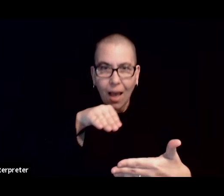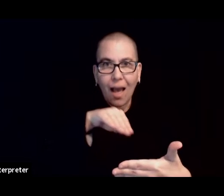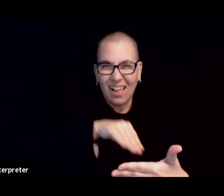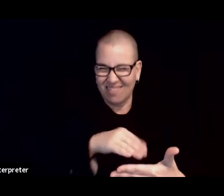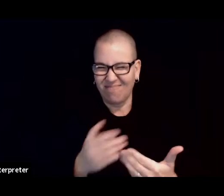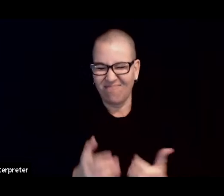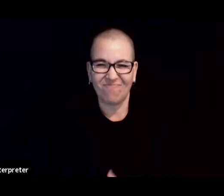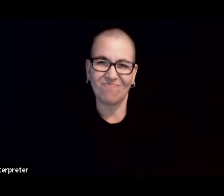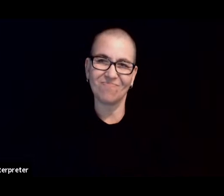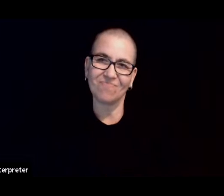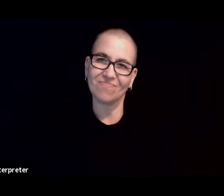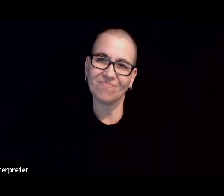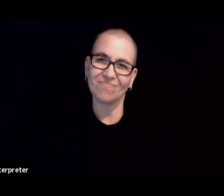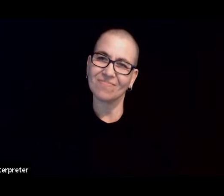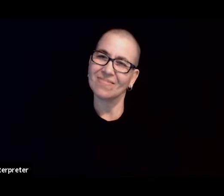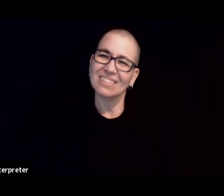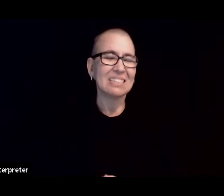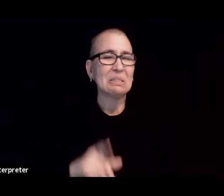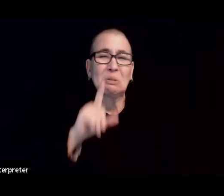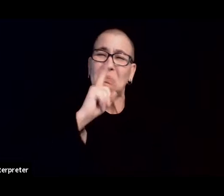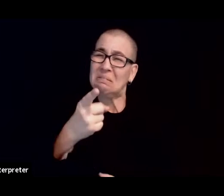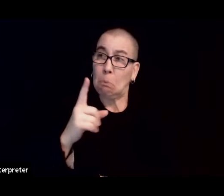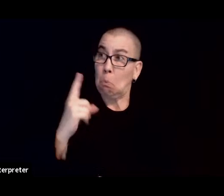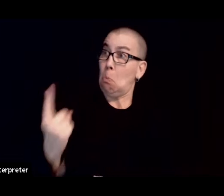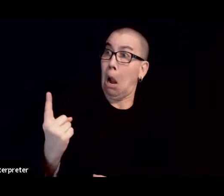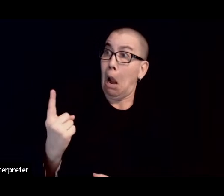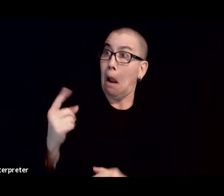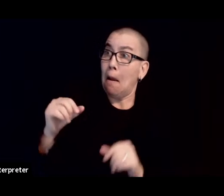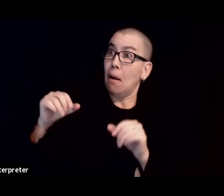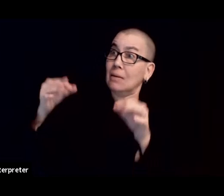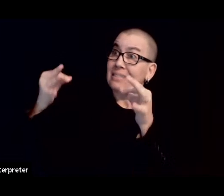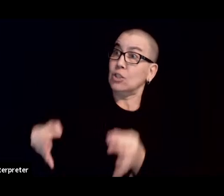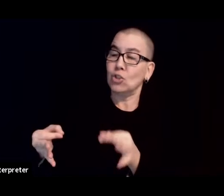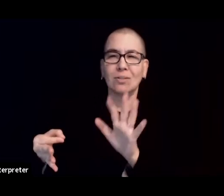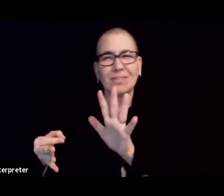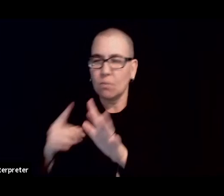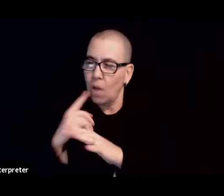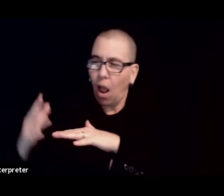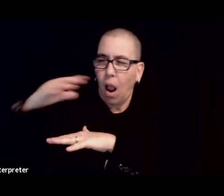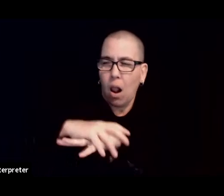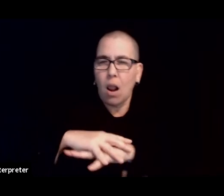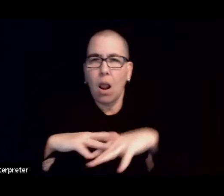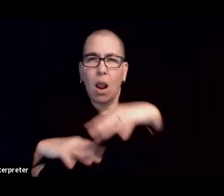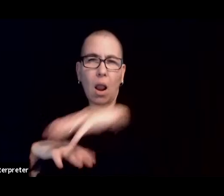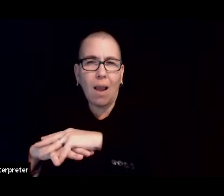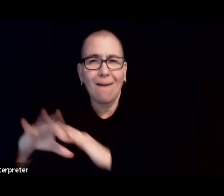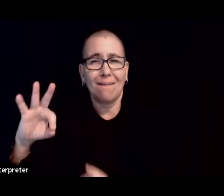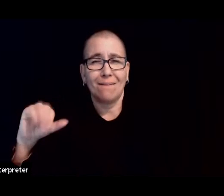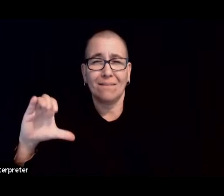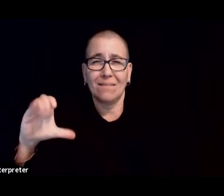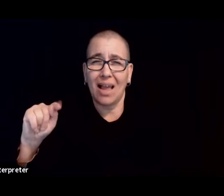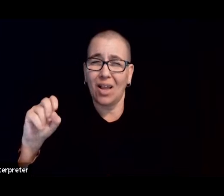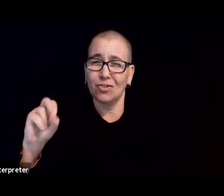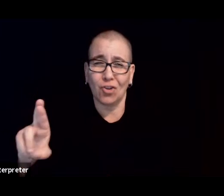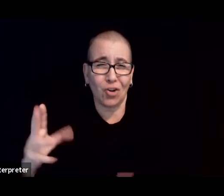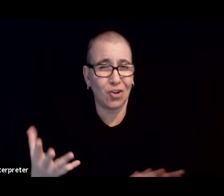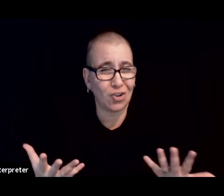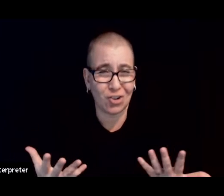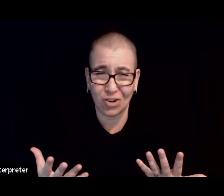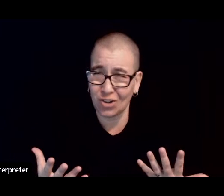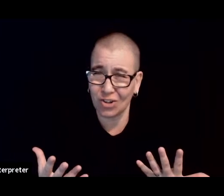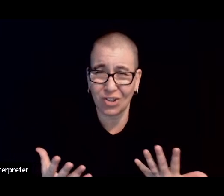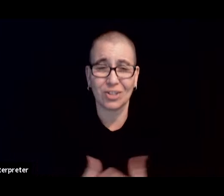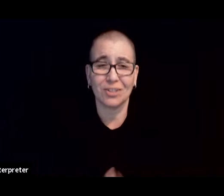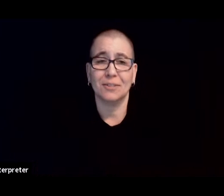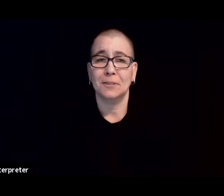that, and we know that we may sound extremely cautious, but I think that's because experience has taught us that it's